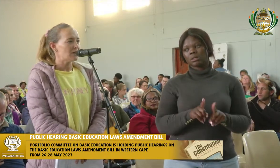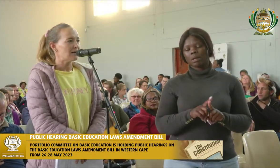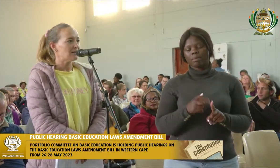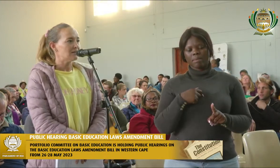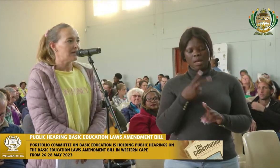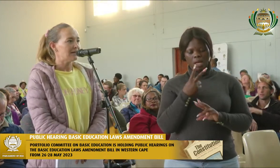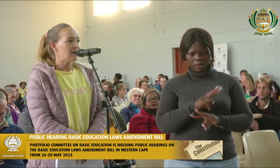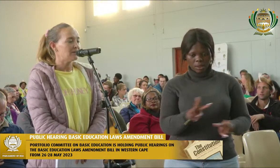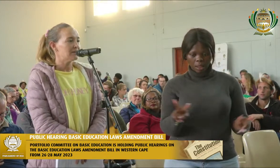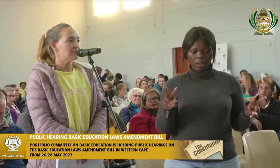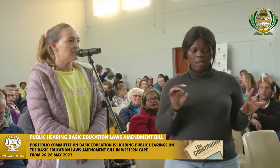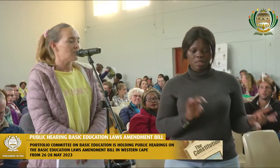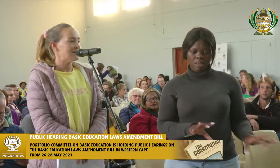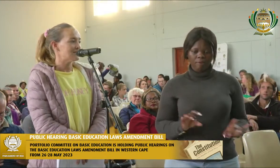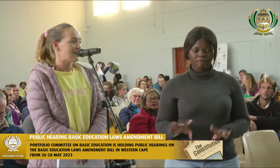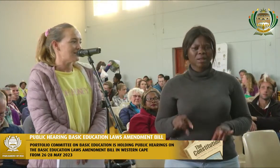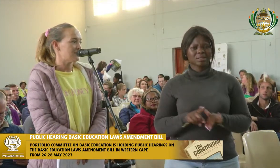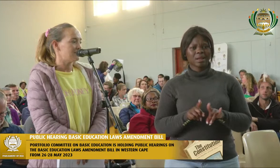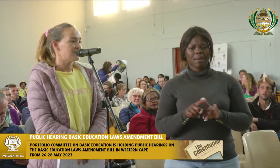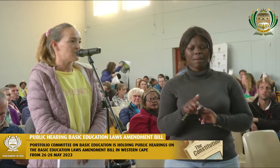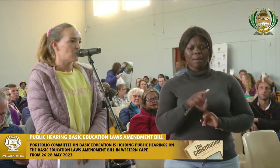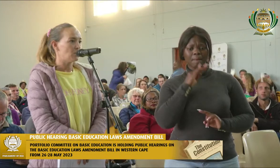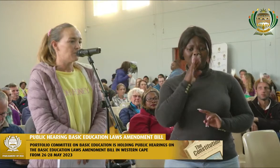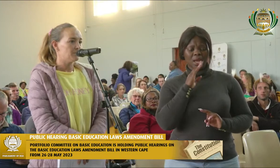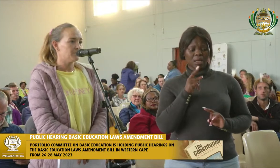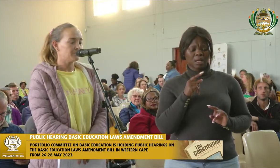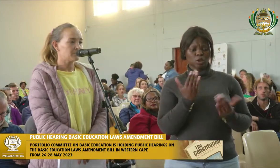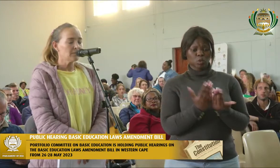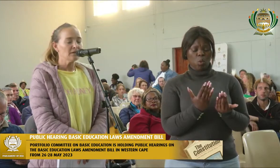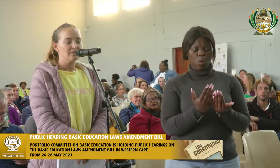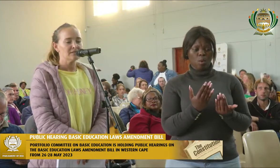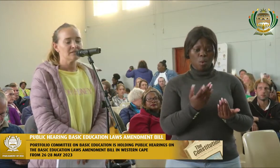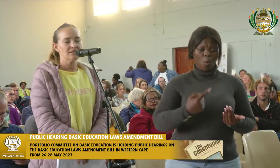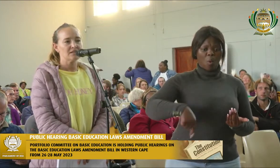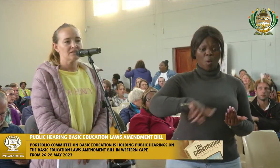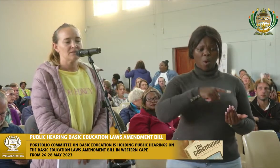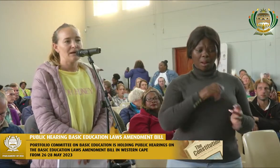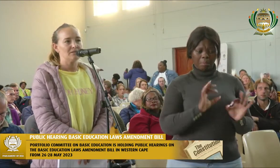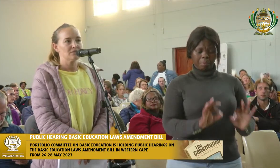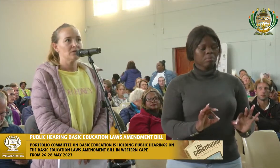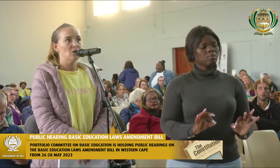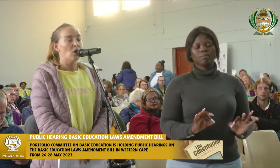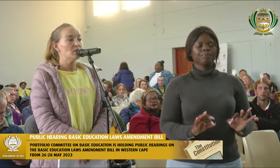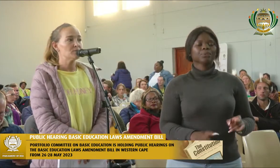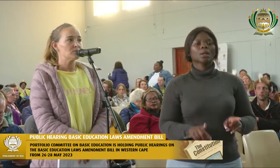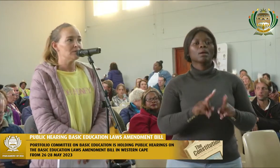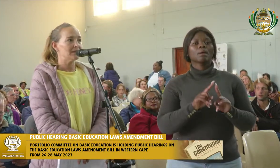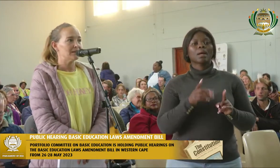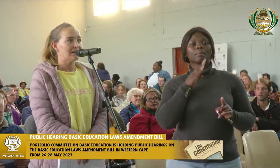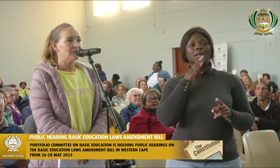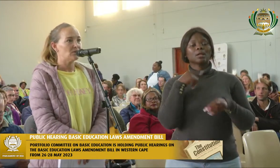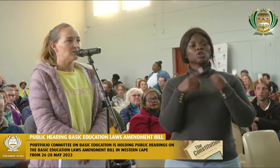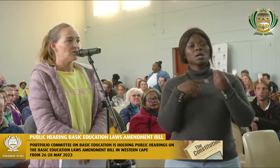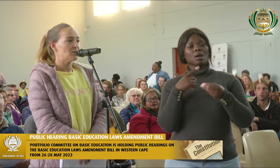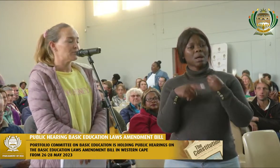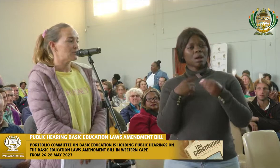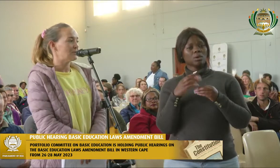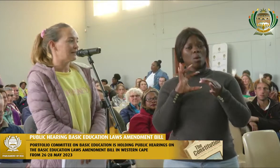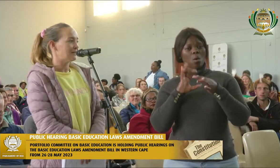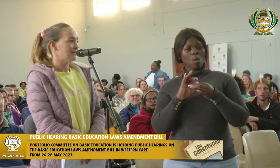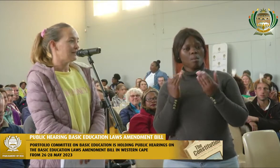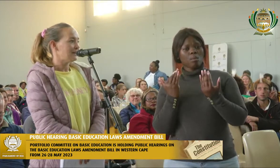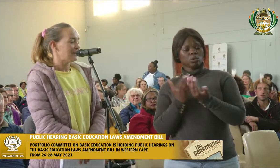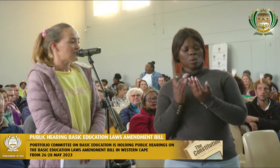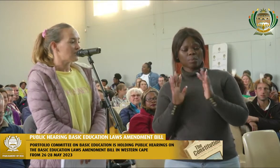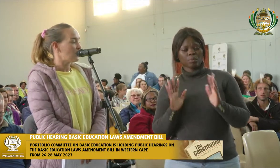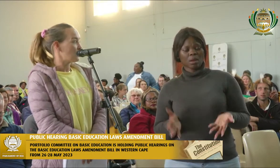children struggle and how it isn't a one-size-fits-all. This isn't just about homeschooling and not